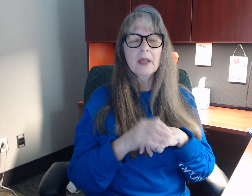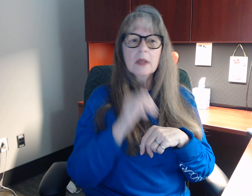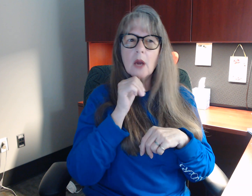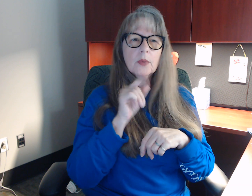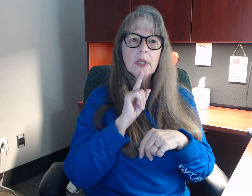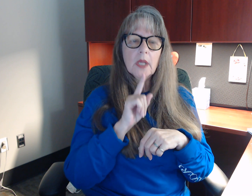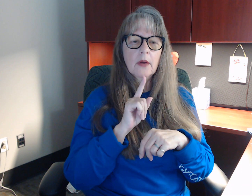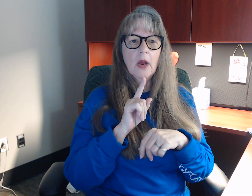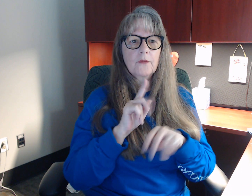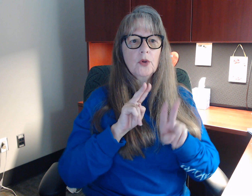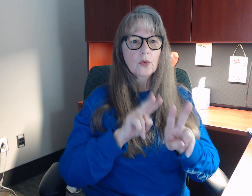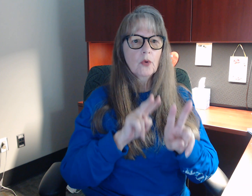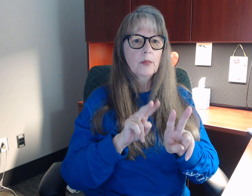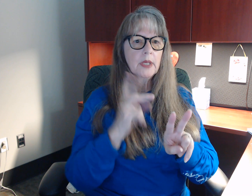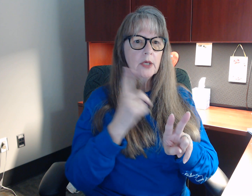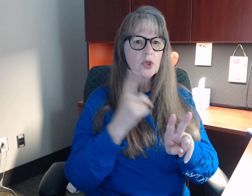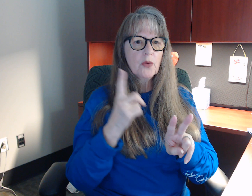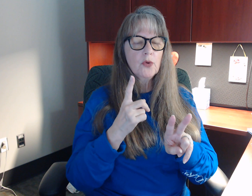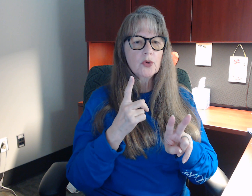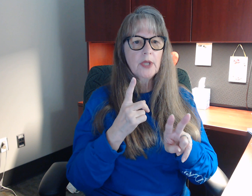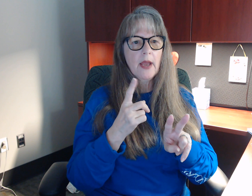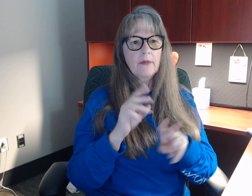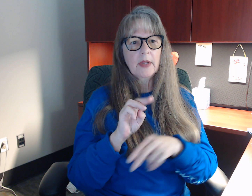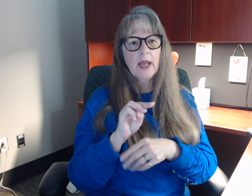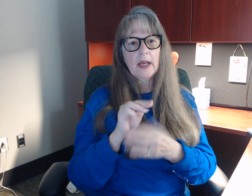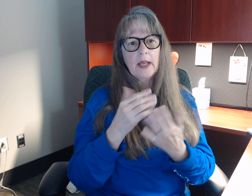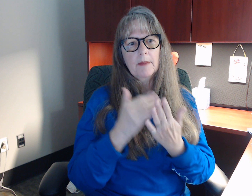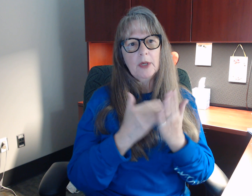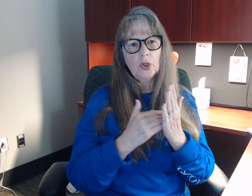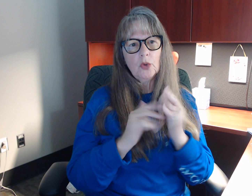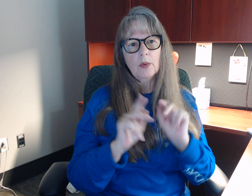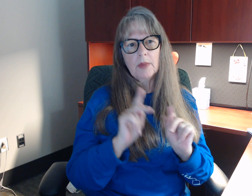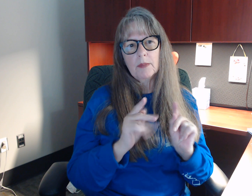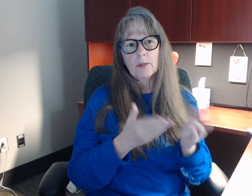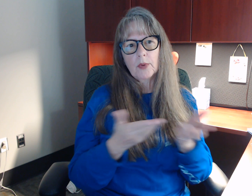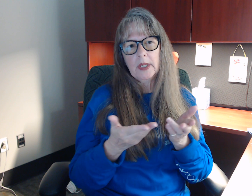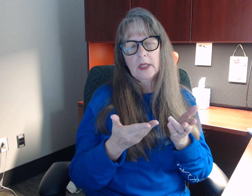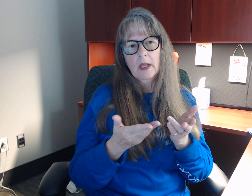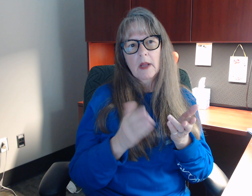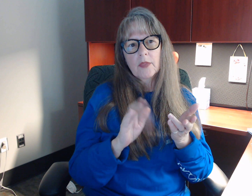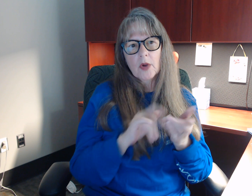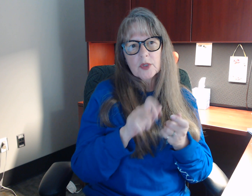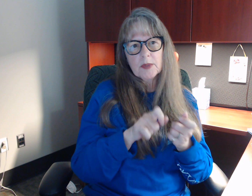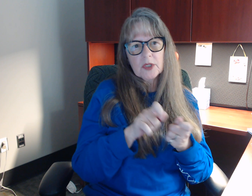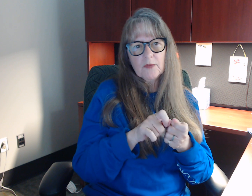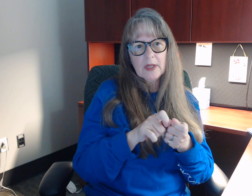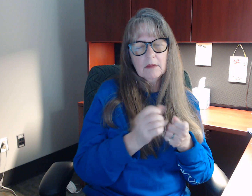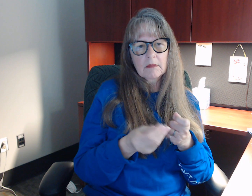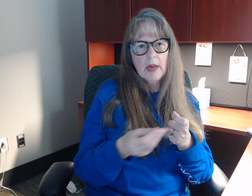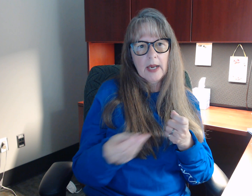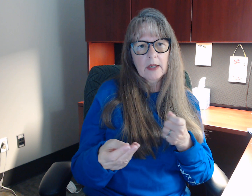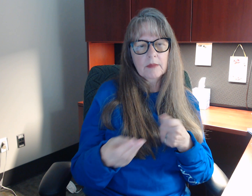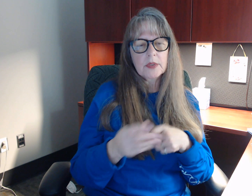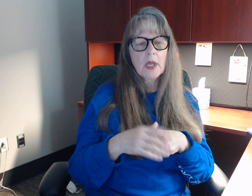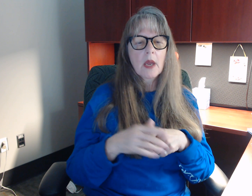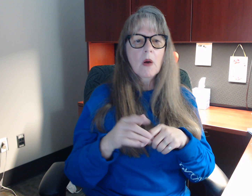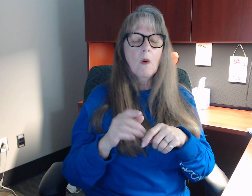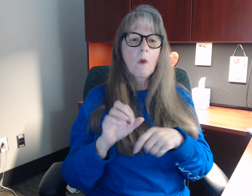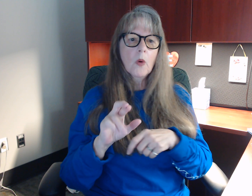not really a funeral, because you usually have like kind of like a menu and people bring those specific items. Or it can be